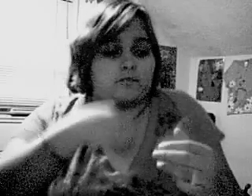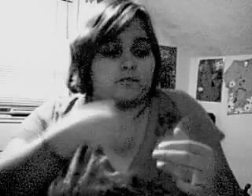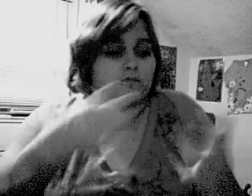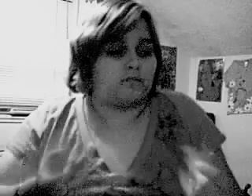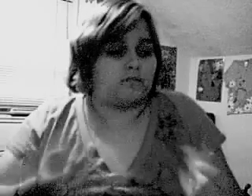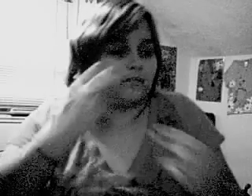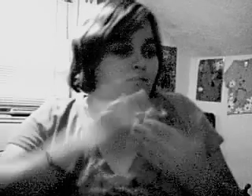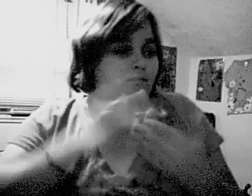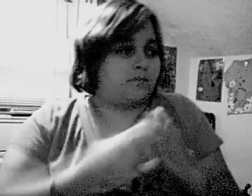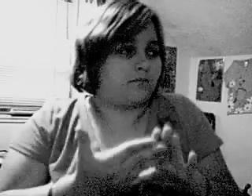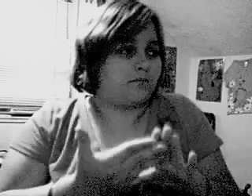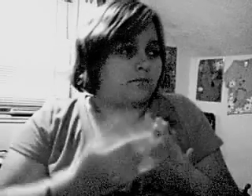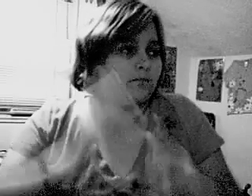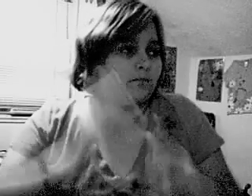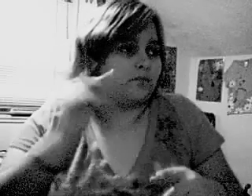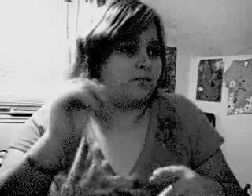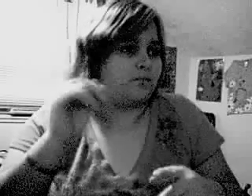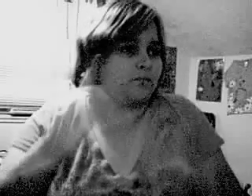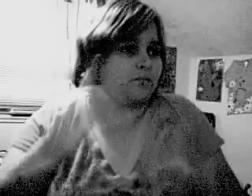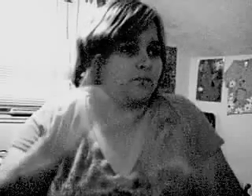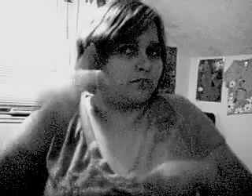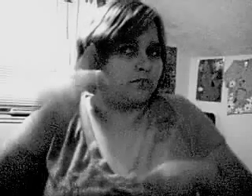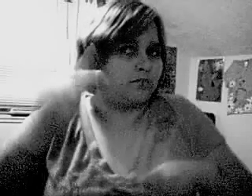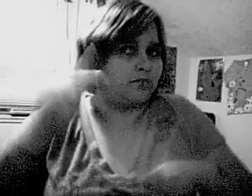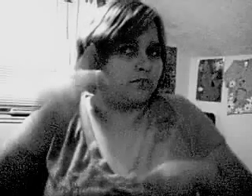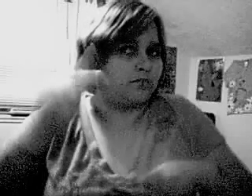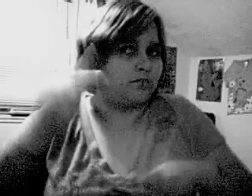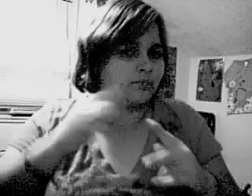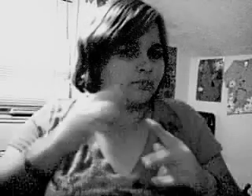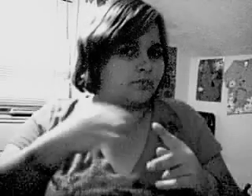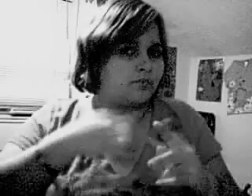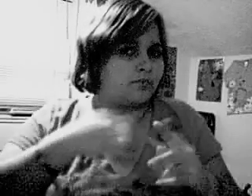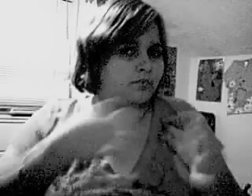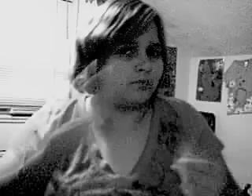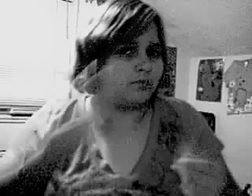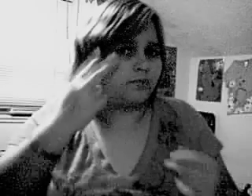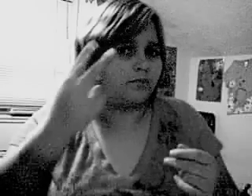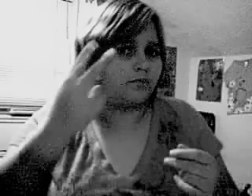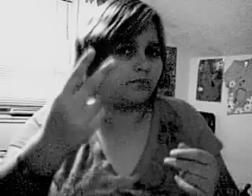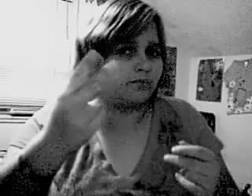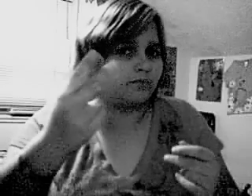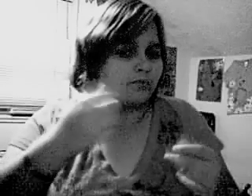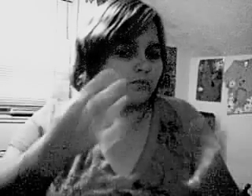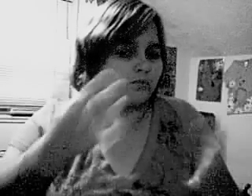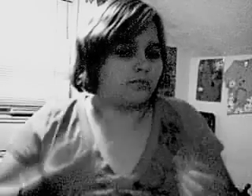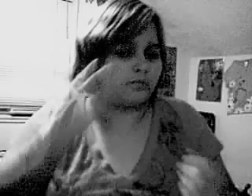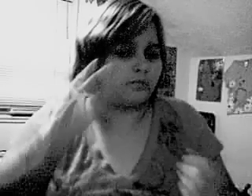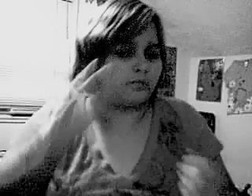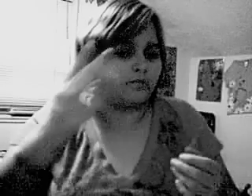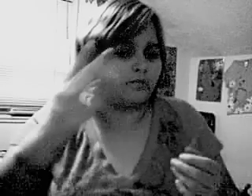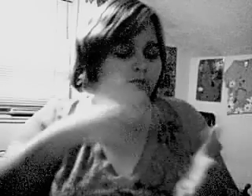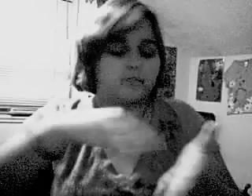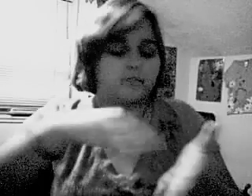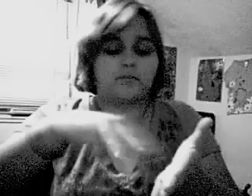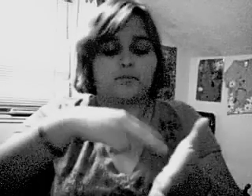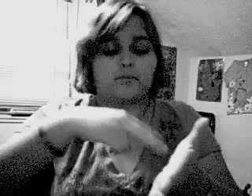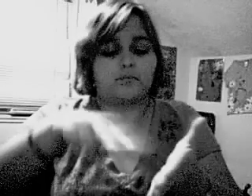I want to be where the people are. I want to see, want to see them dancing.